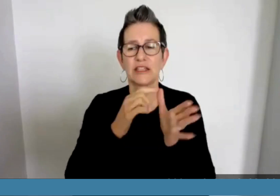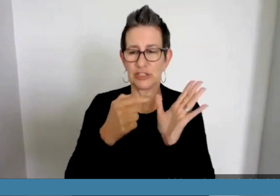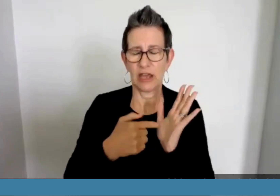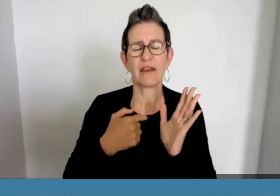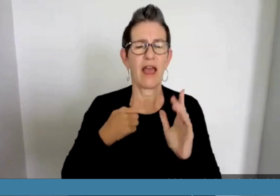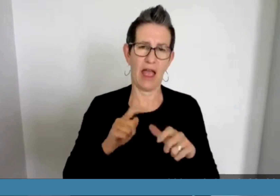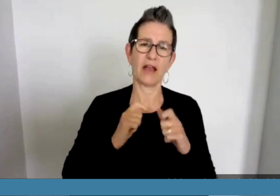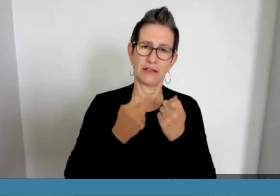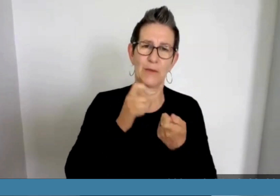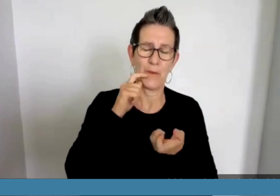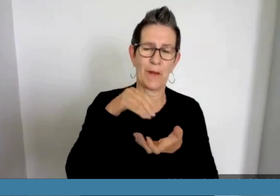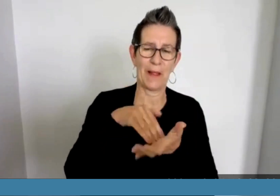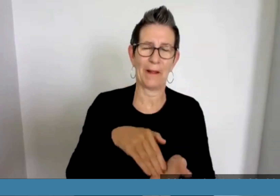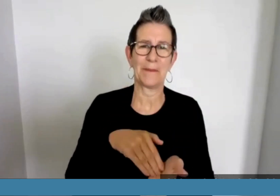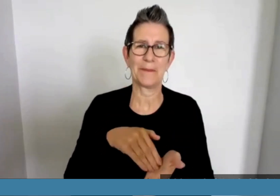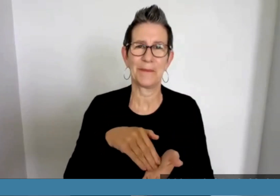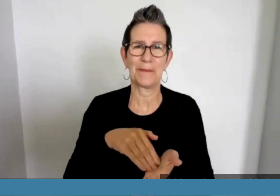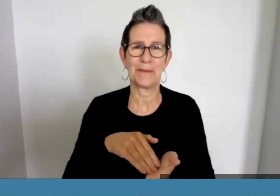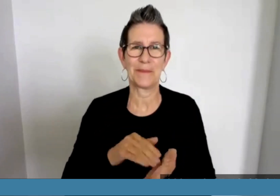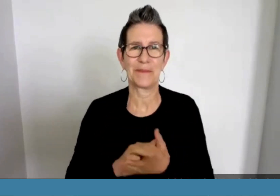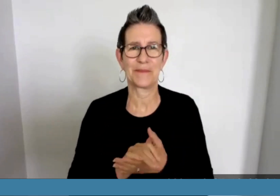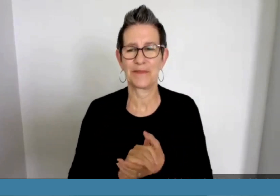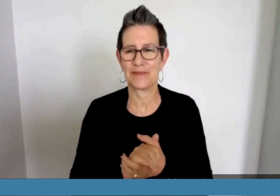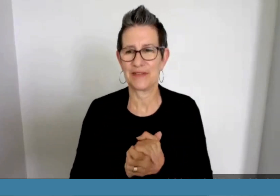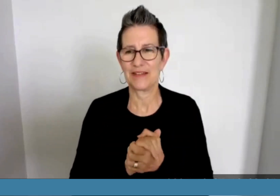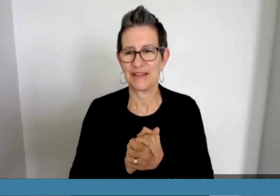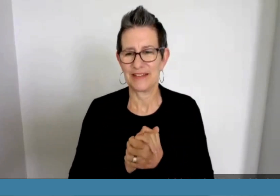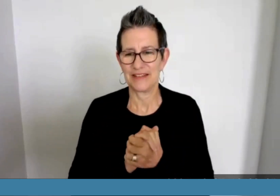will assist you. So the lovely Sue Tape is here.